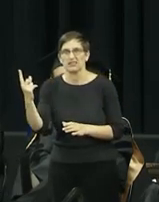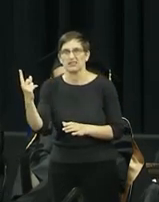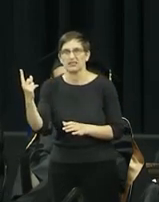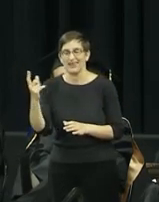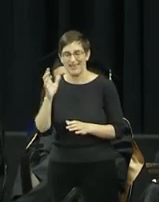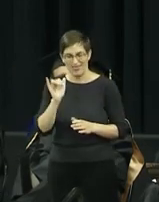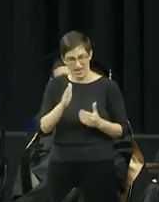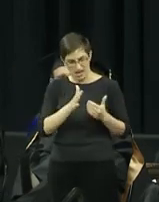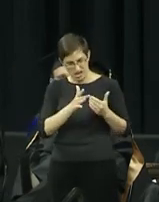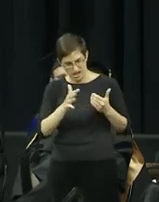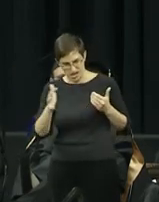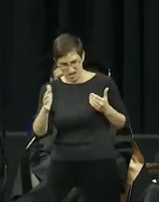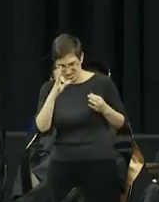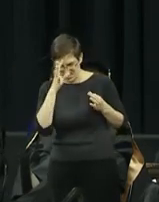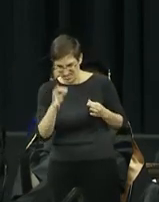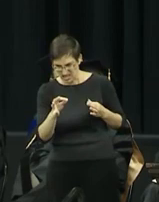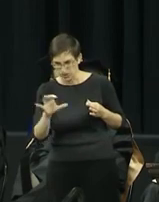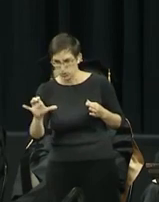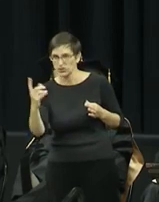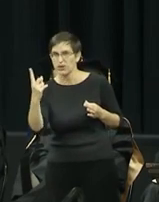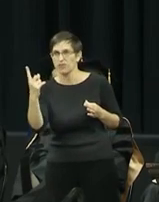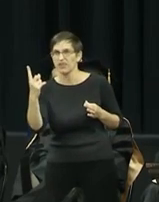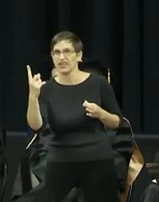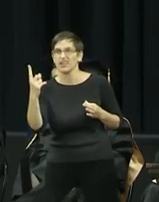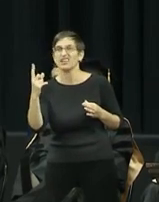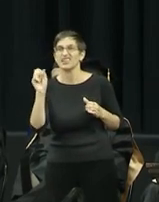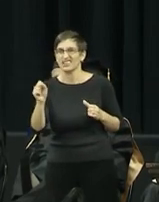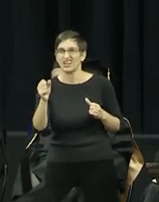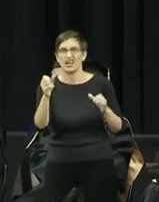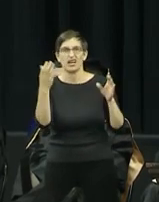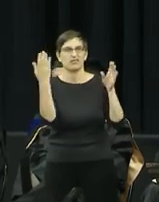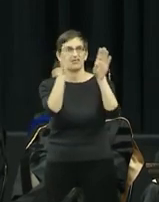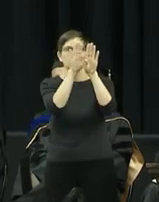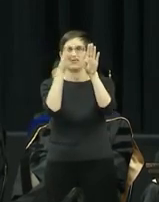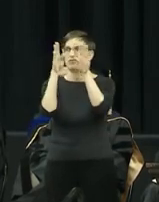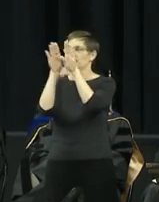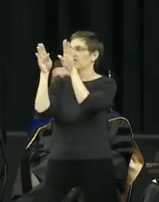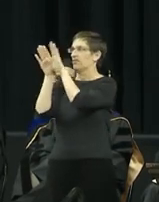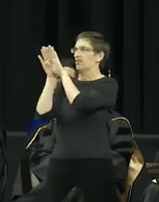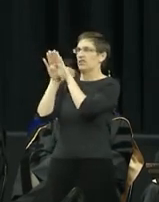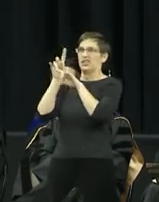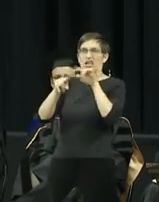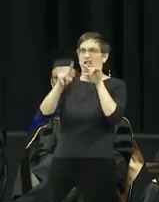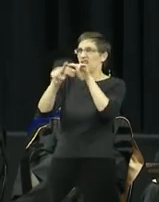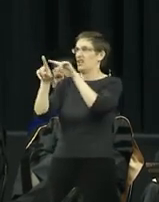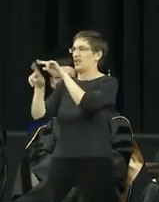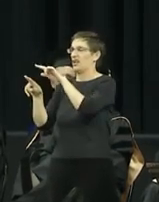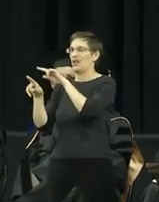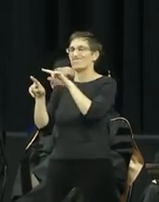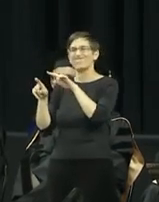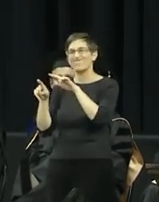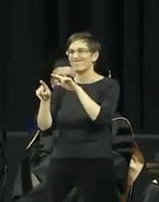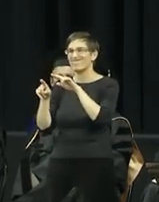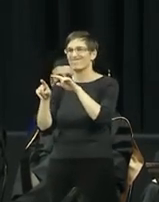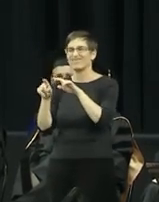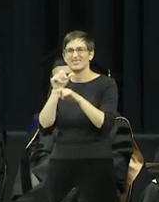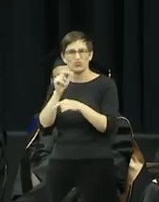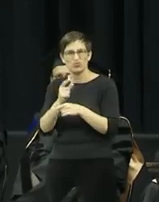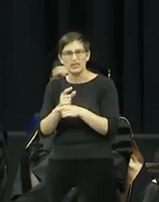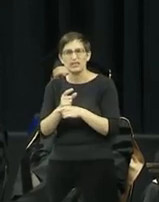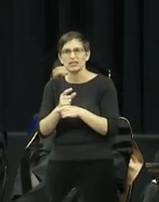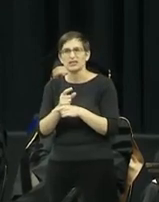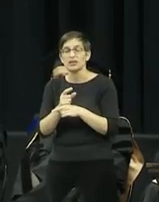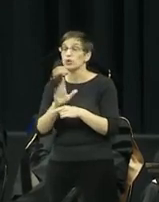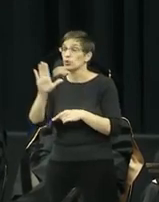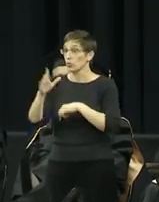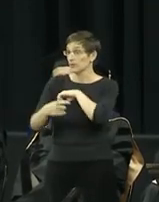of deciding, doors are closed, and sometimes for the wrong reasons. Now, the temptation is to get